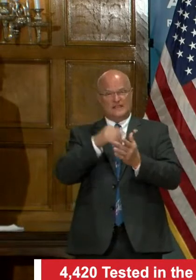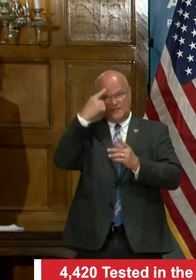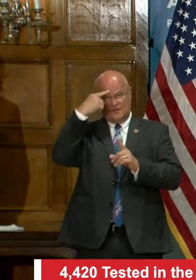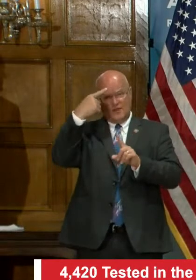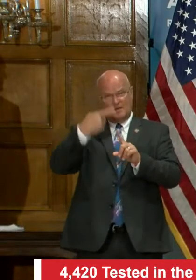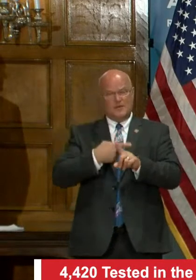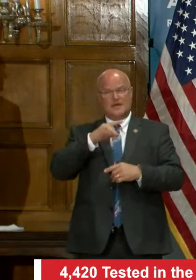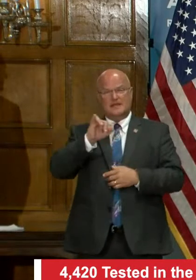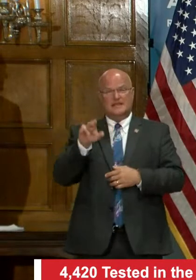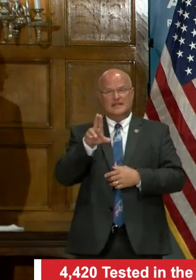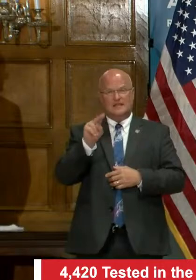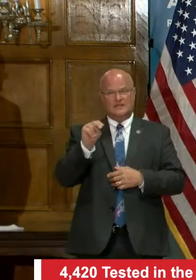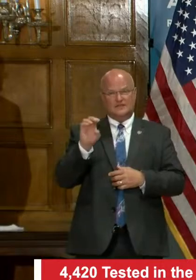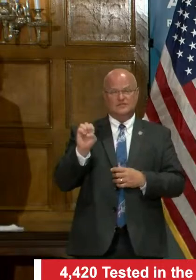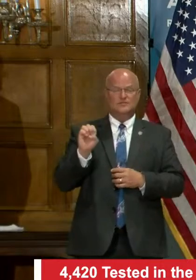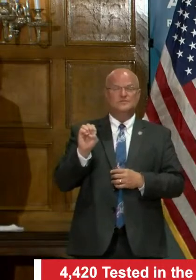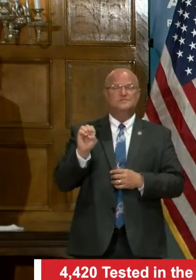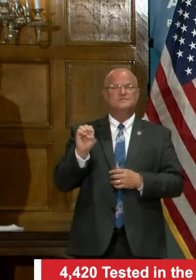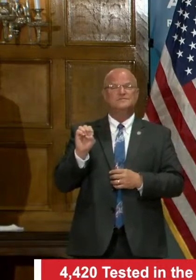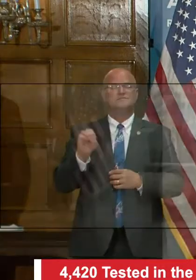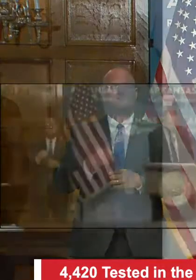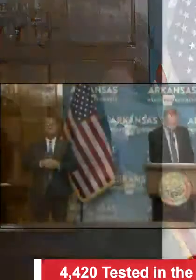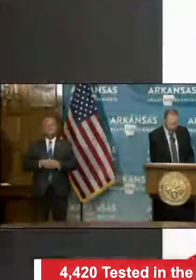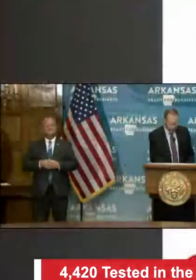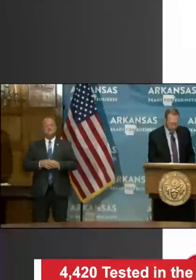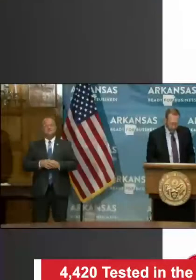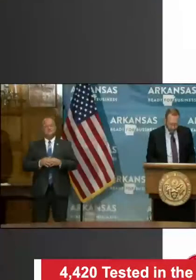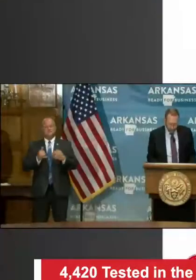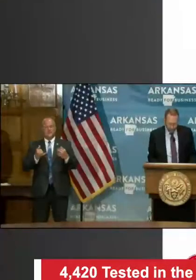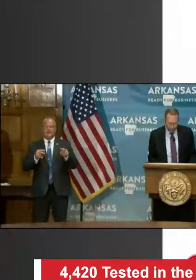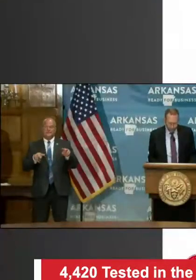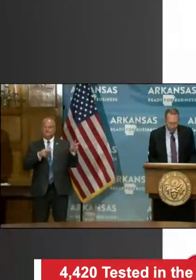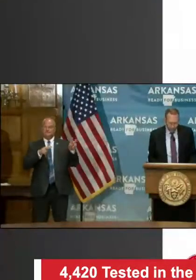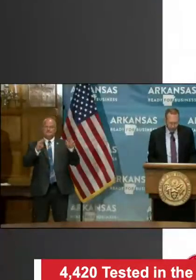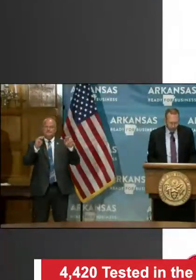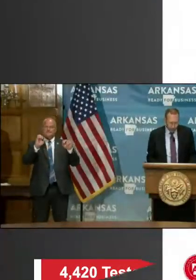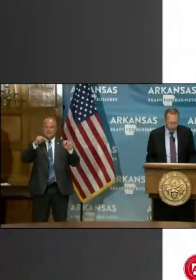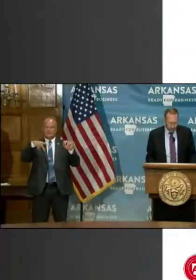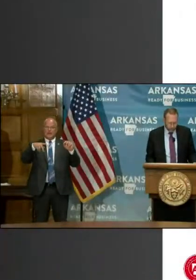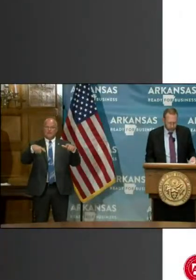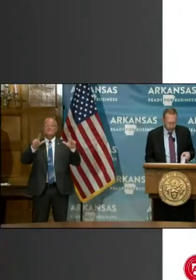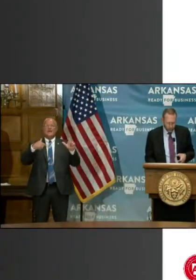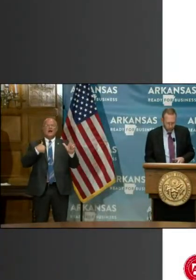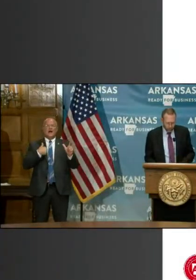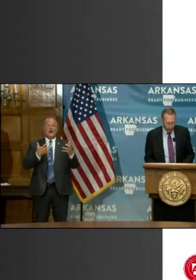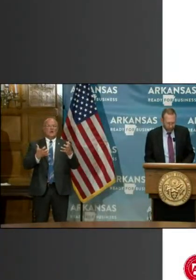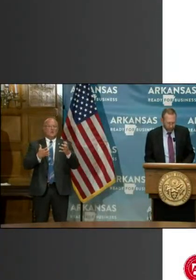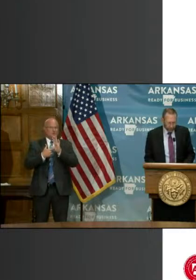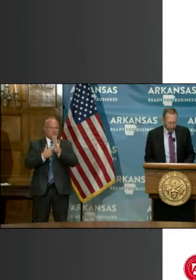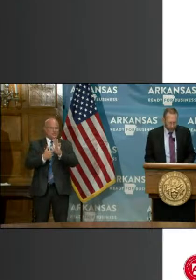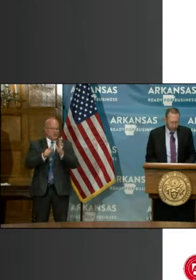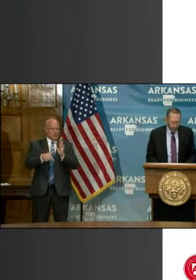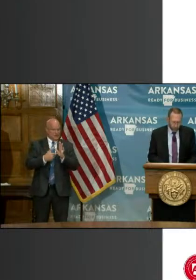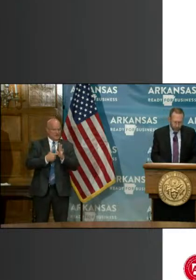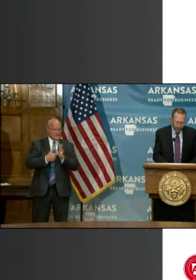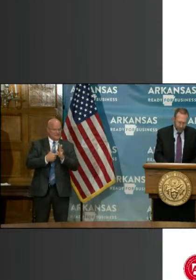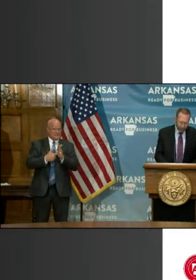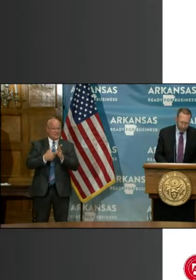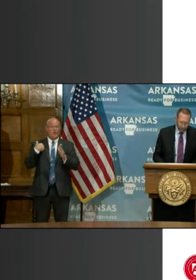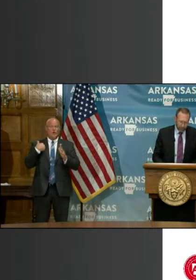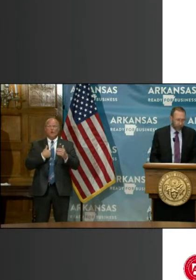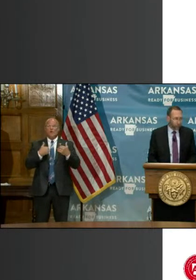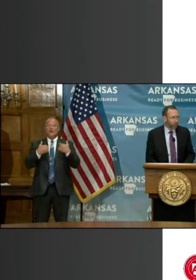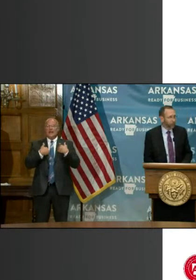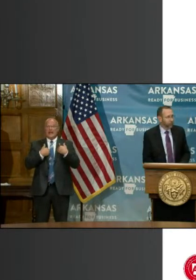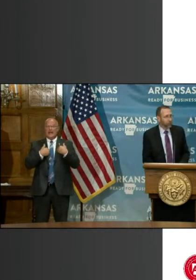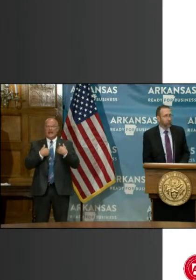120,000 for the month. Now, looking at this map, I just wanted to point this out to you. We have,